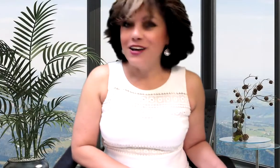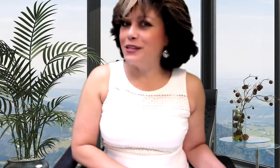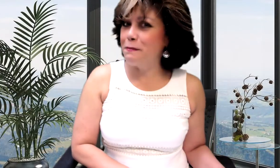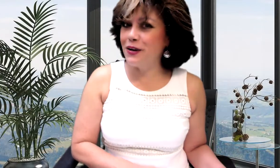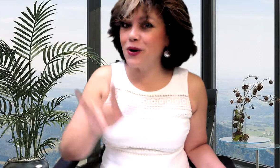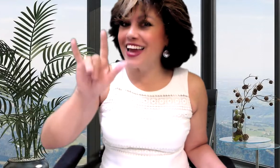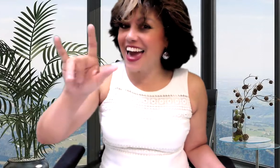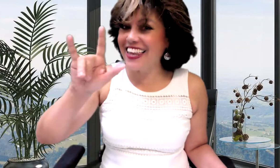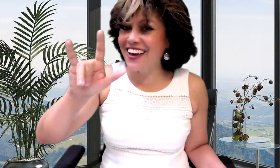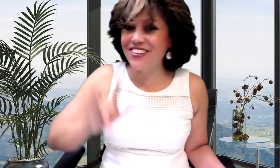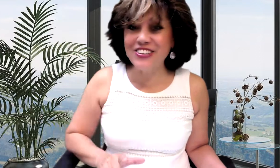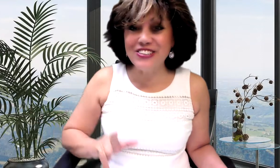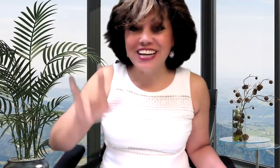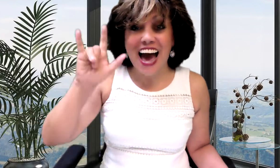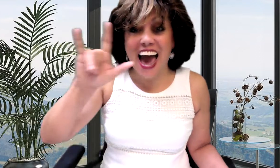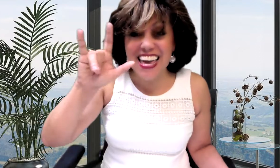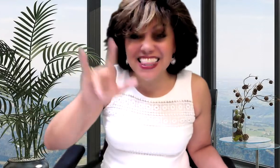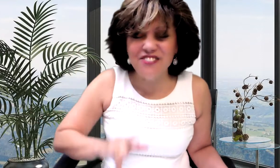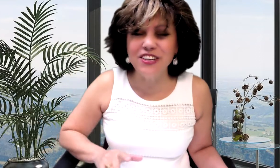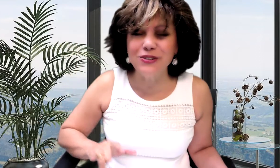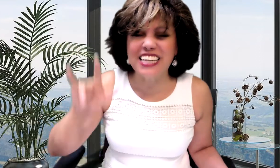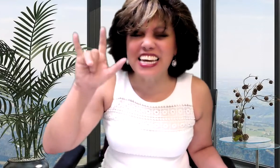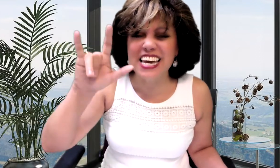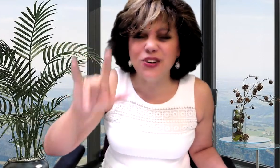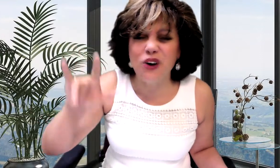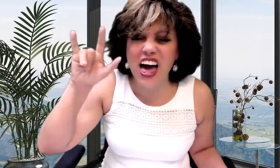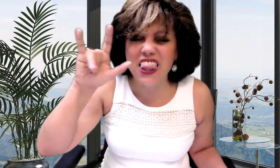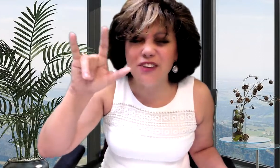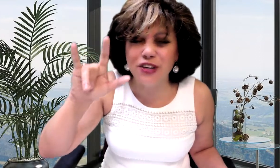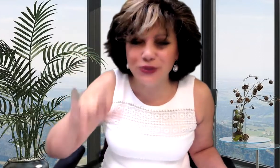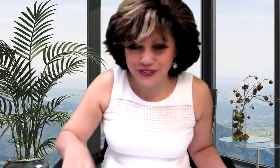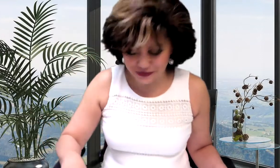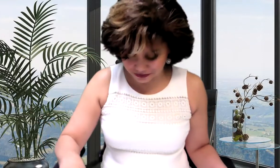The big one, I love you. I love you. Te quiero. I love you.